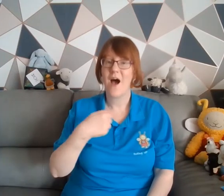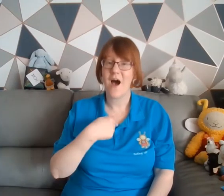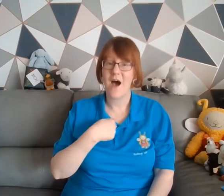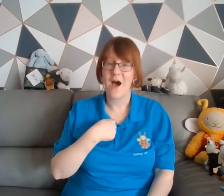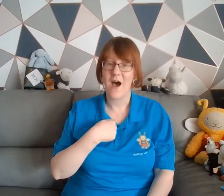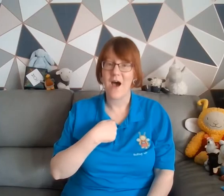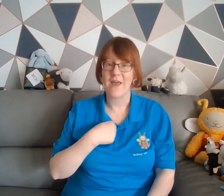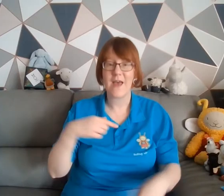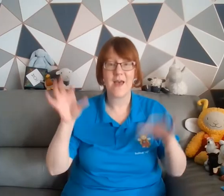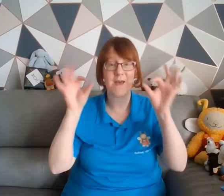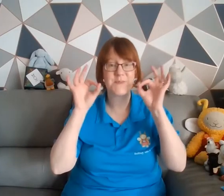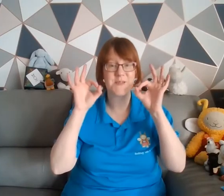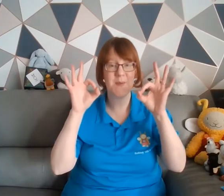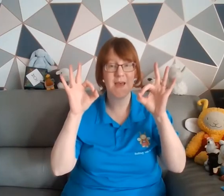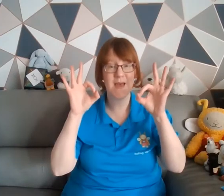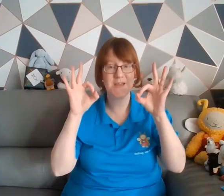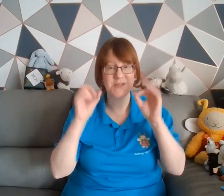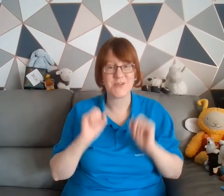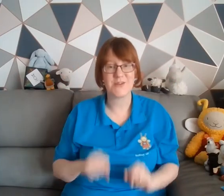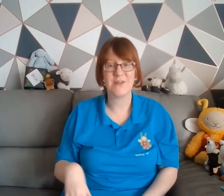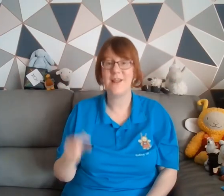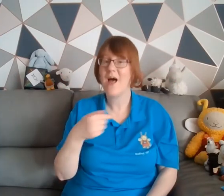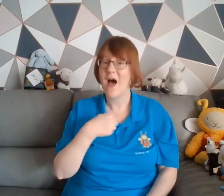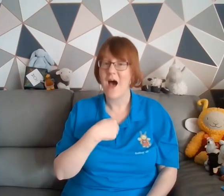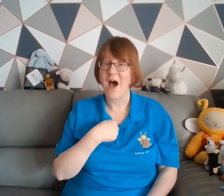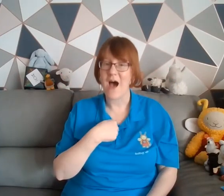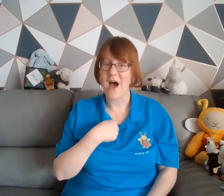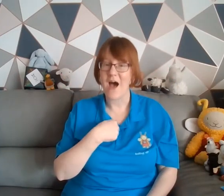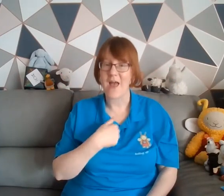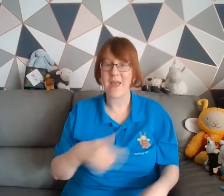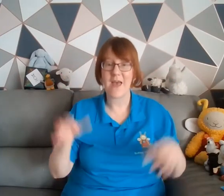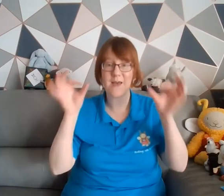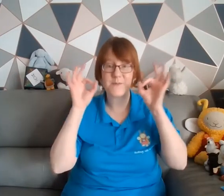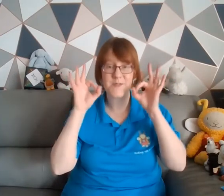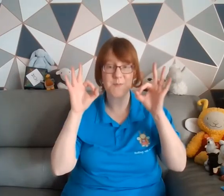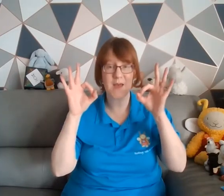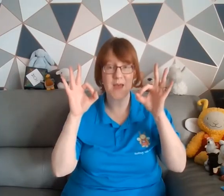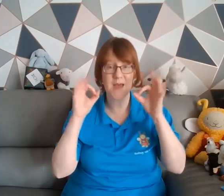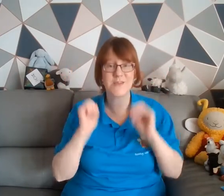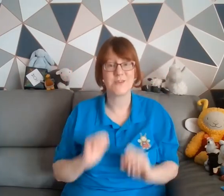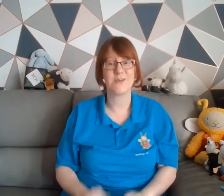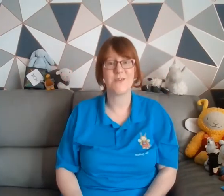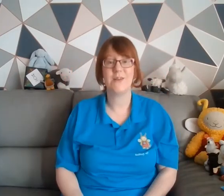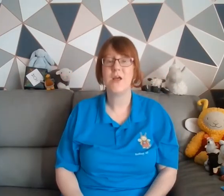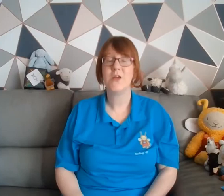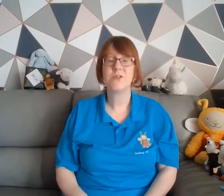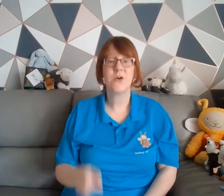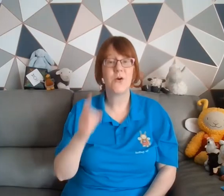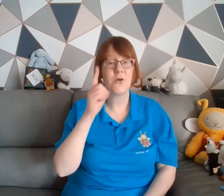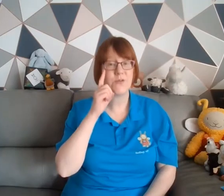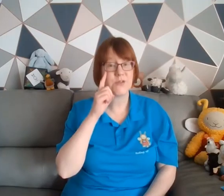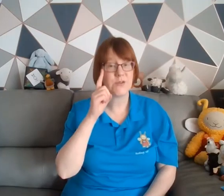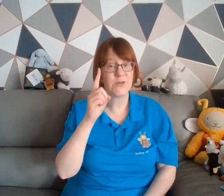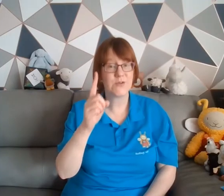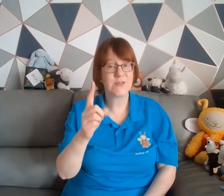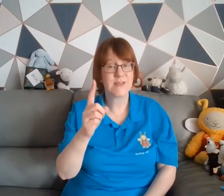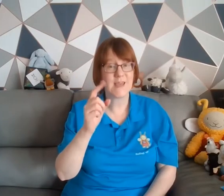three. I am special. I am special, don't you